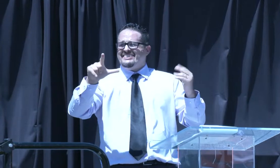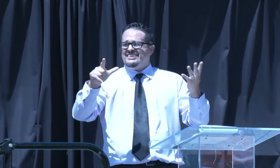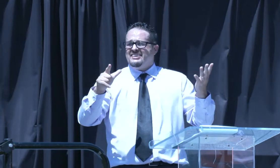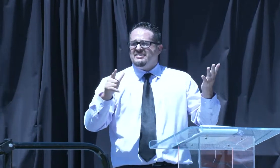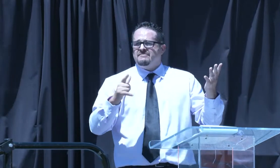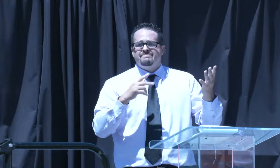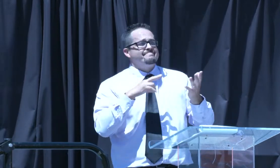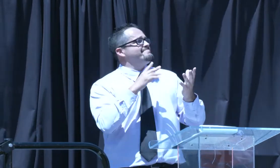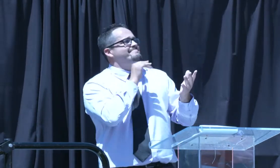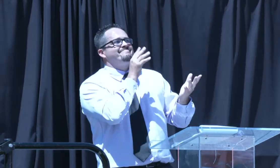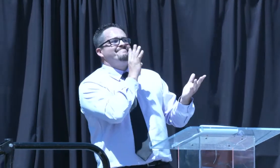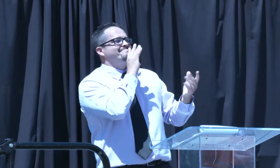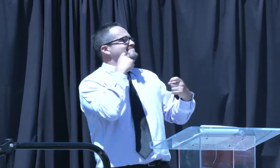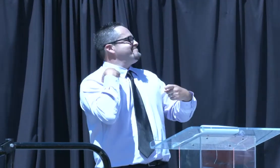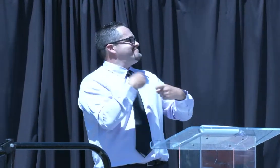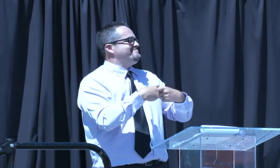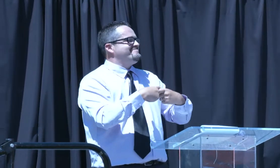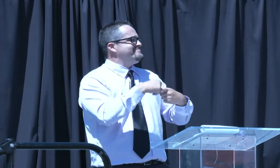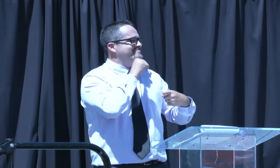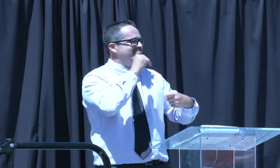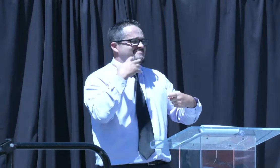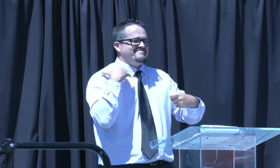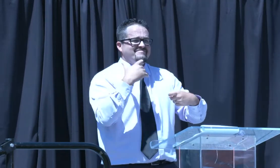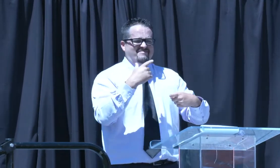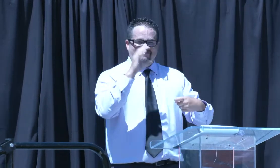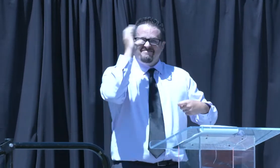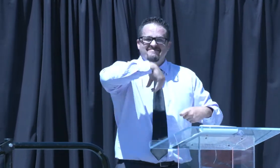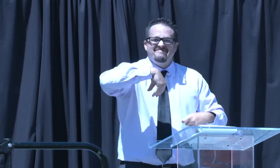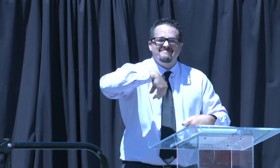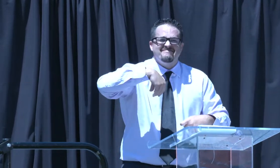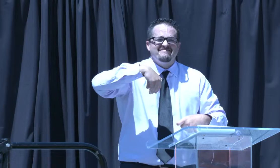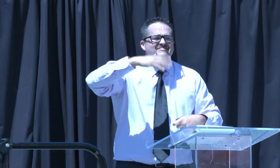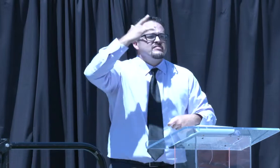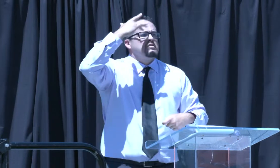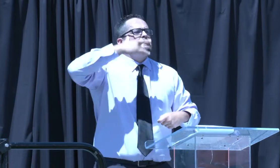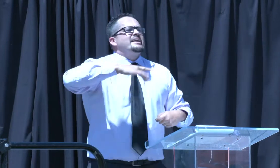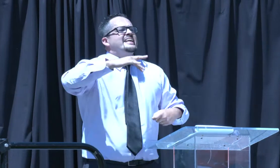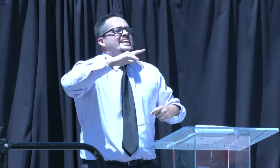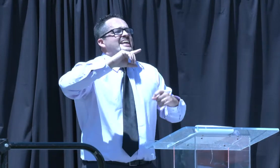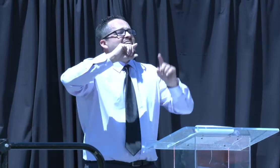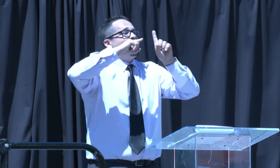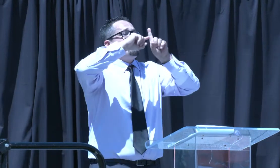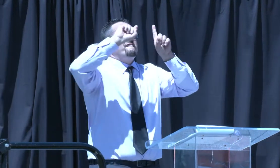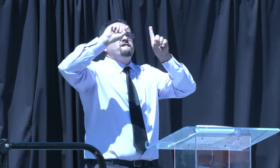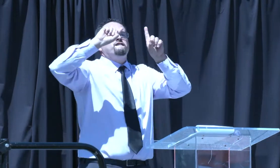Spanish, but my mom was not able to speak Spanish.